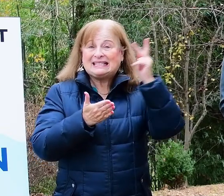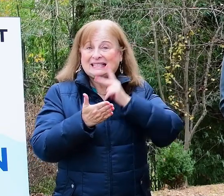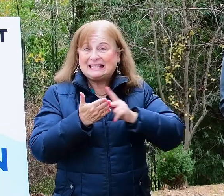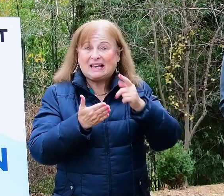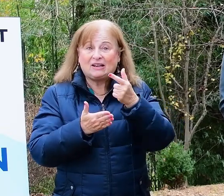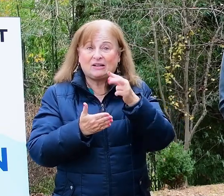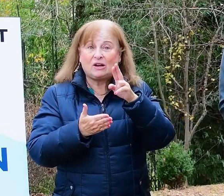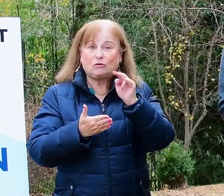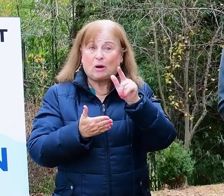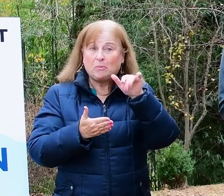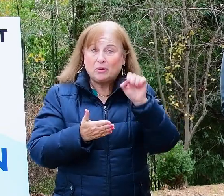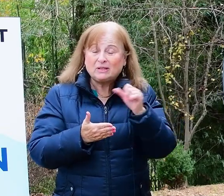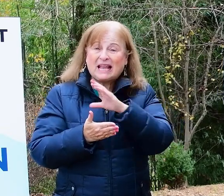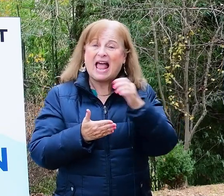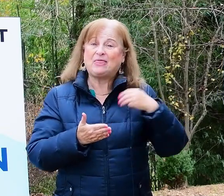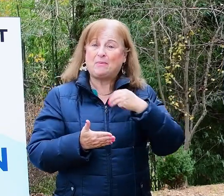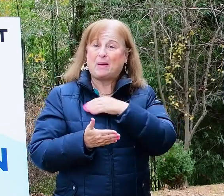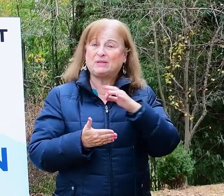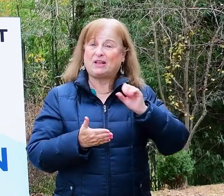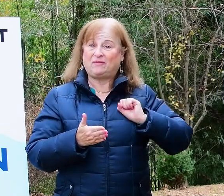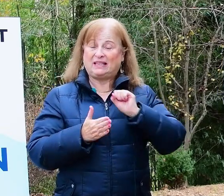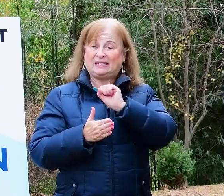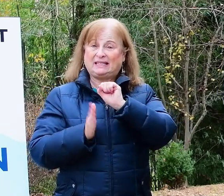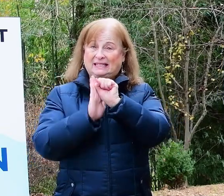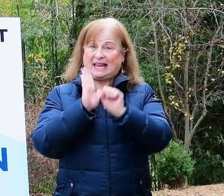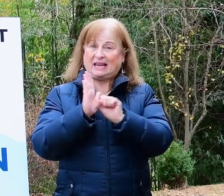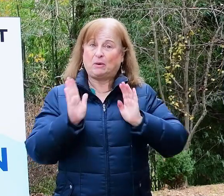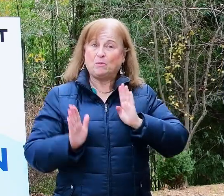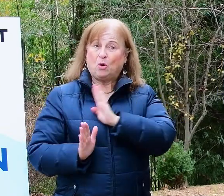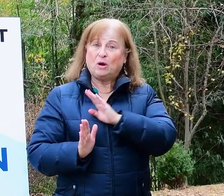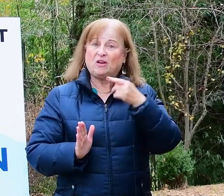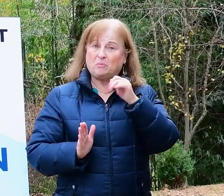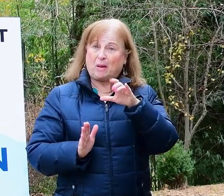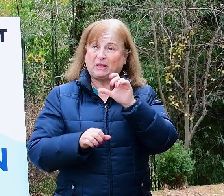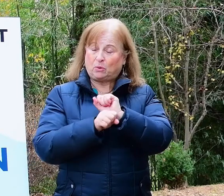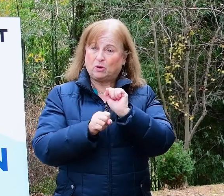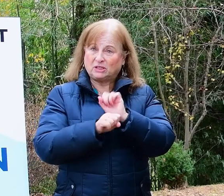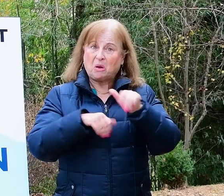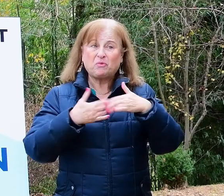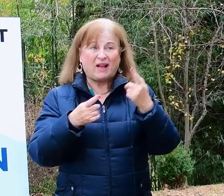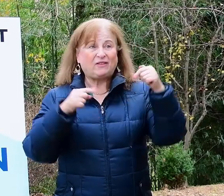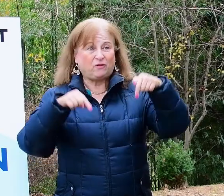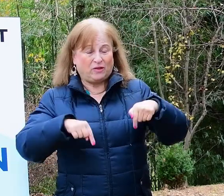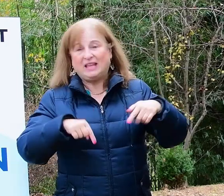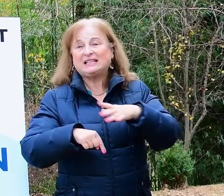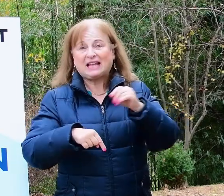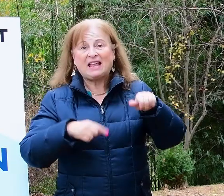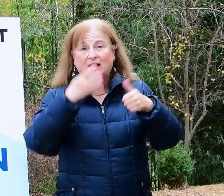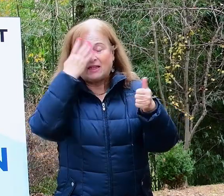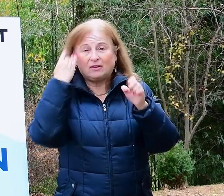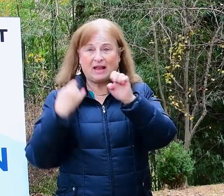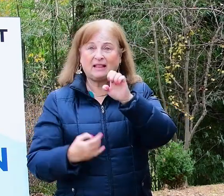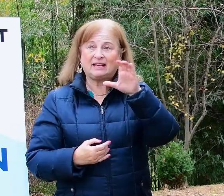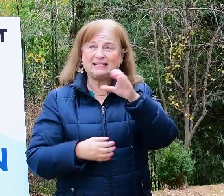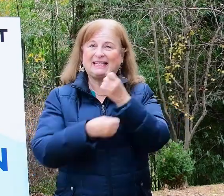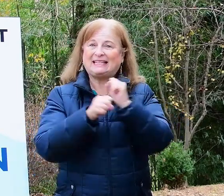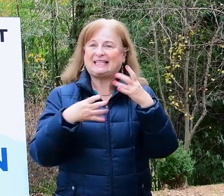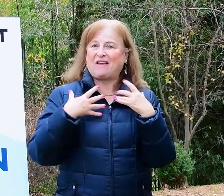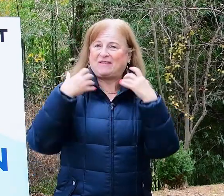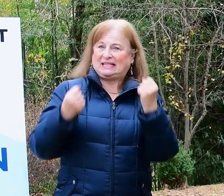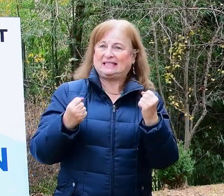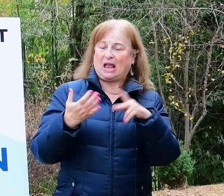Secretary Grumbles, and the members of the State Board of Public Works, having provided for this and other Ellicott City Safe and